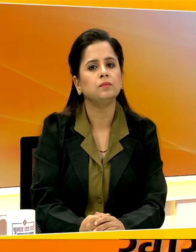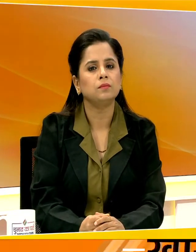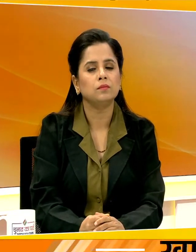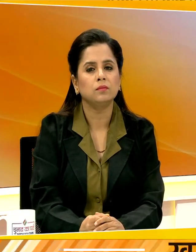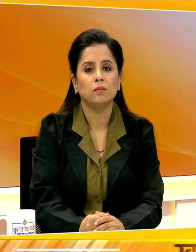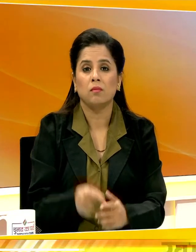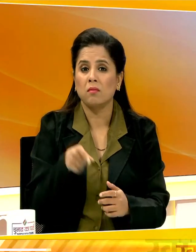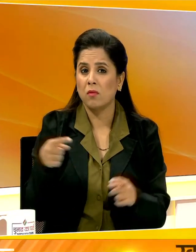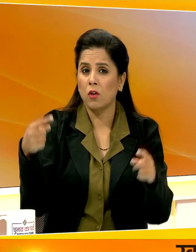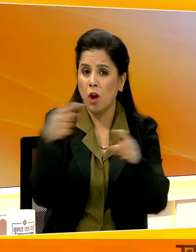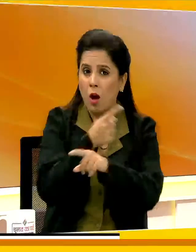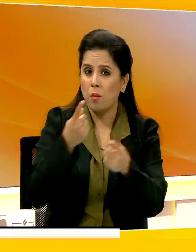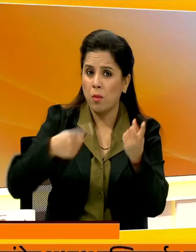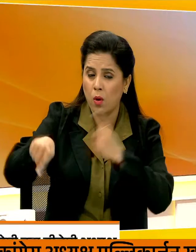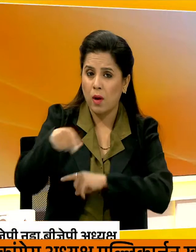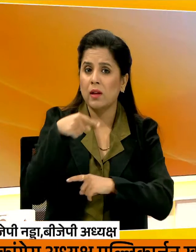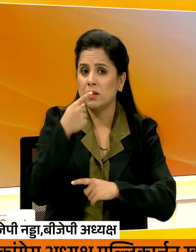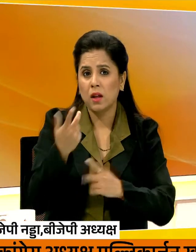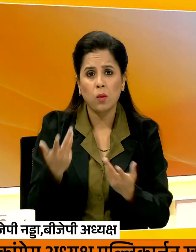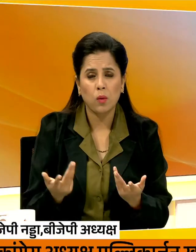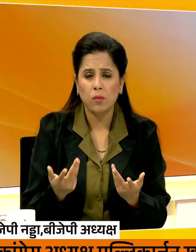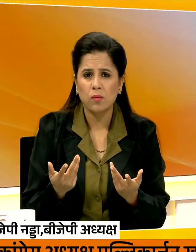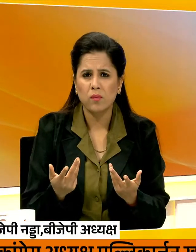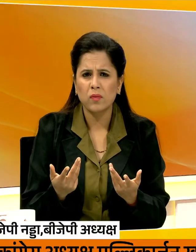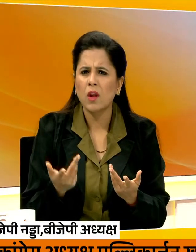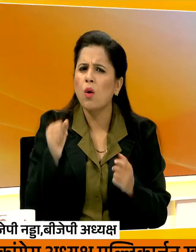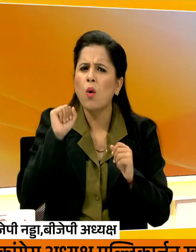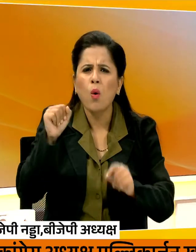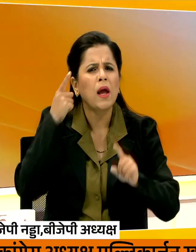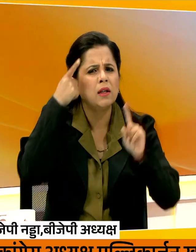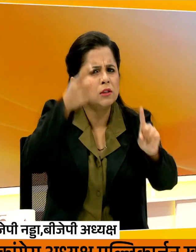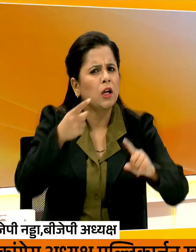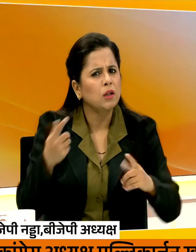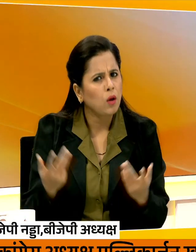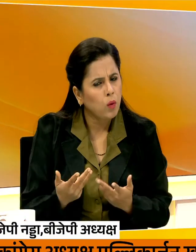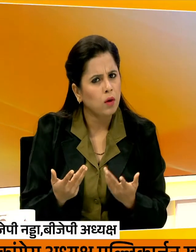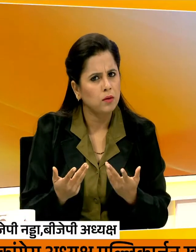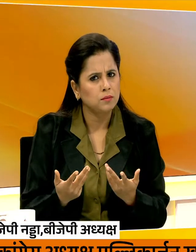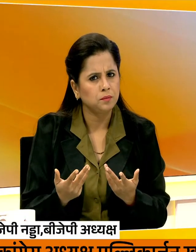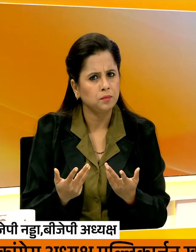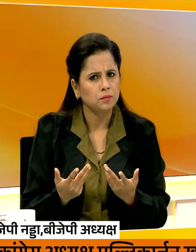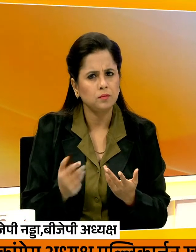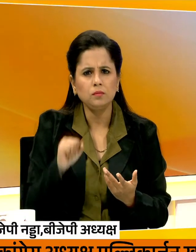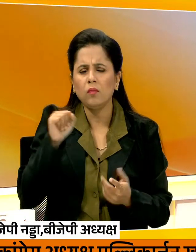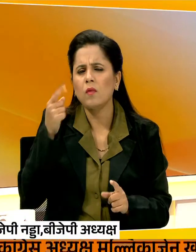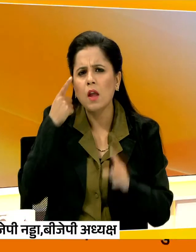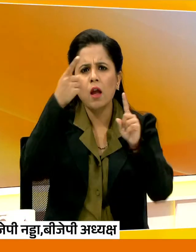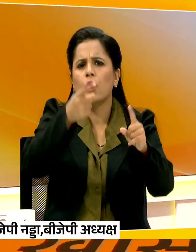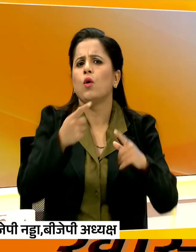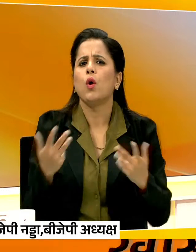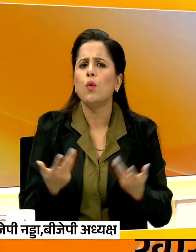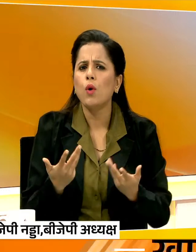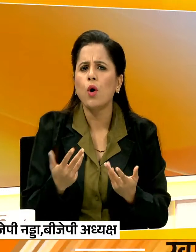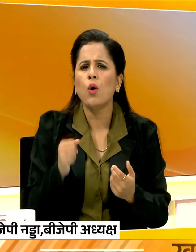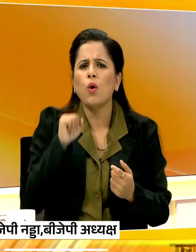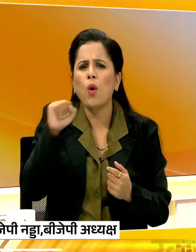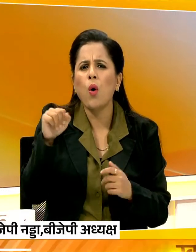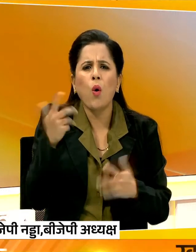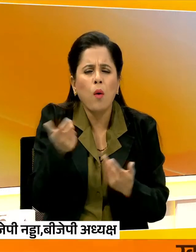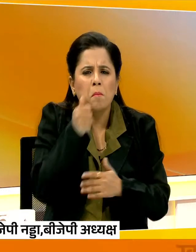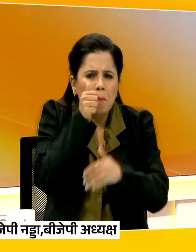What opposition has got to say? What is their agenda? What is their agenda and what is their hidden